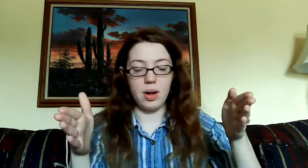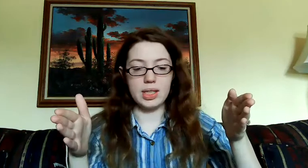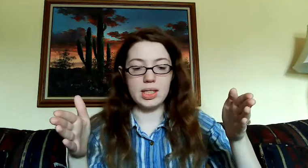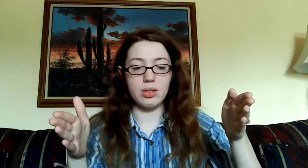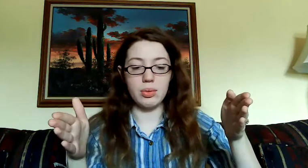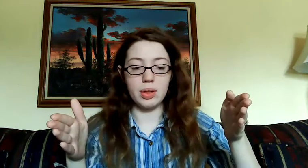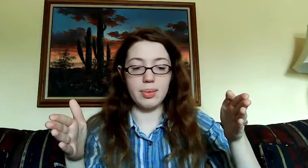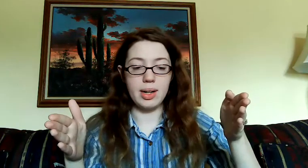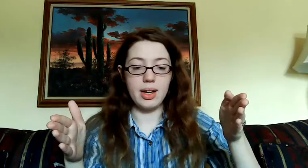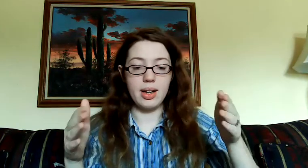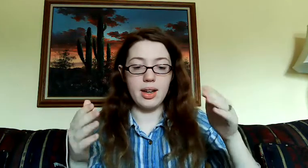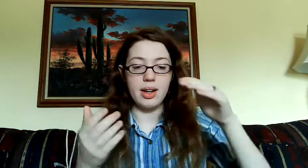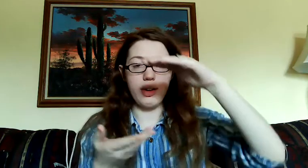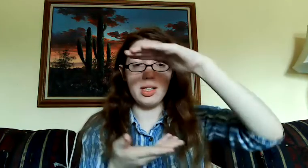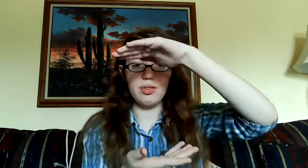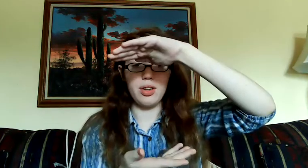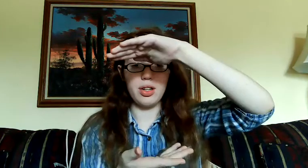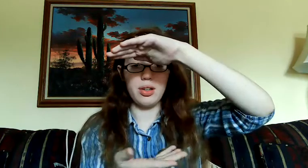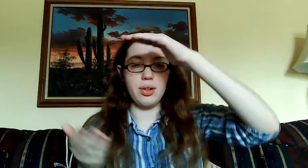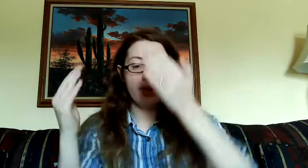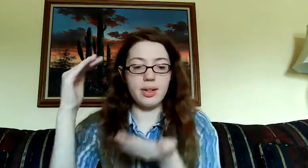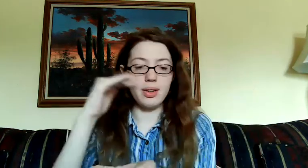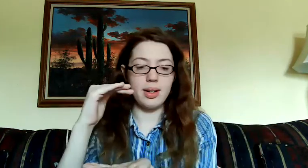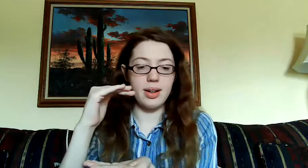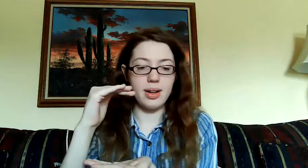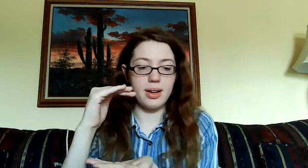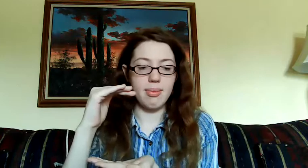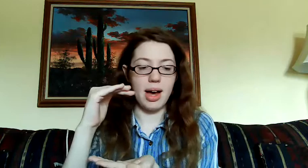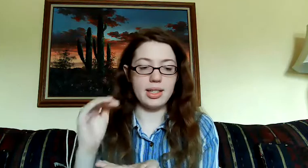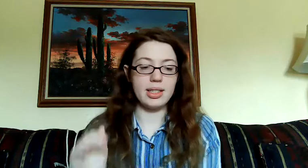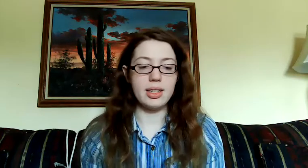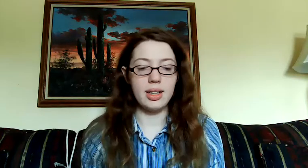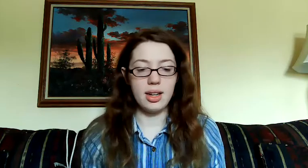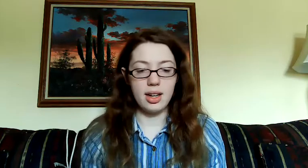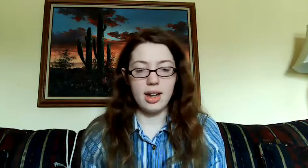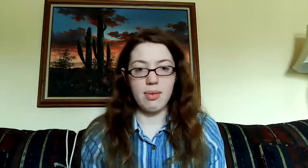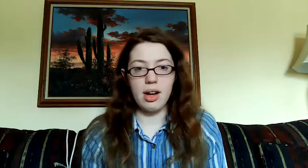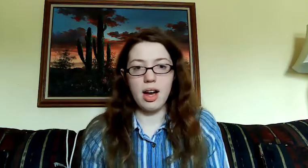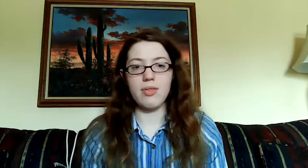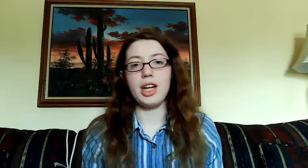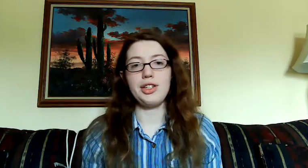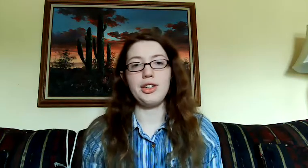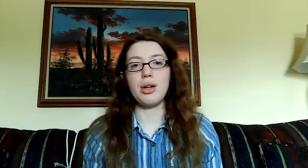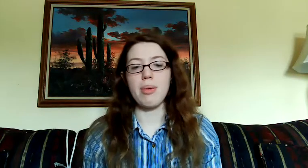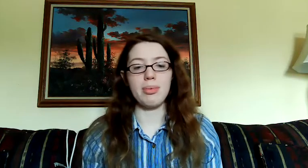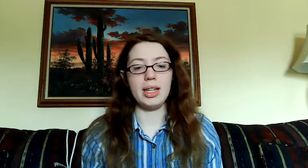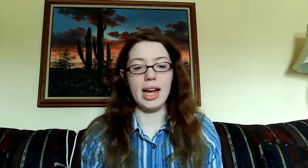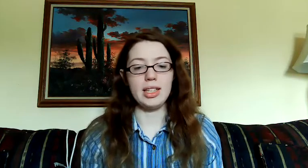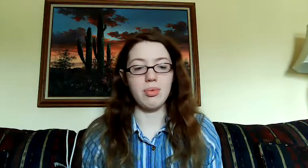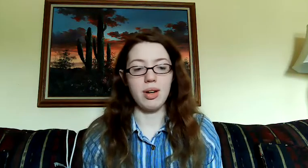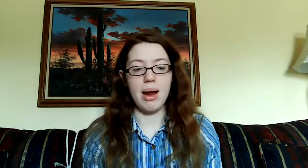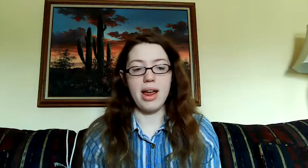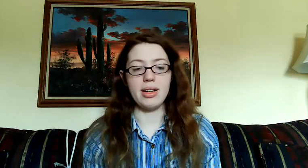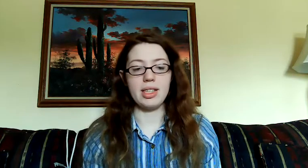walls or room, and one is vertical, box. In one conversation, you could probably guess what I meant, even if I